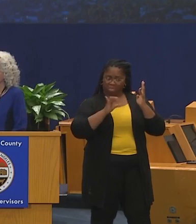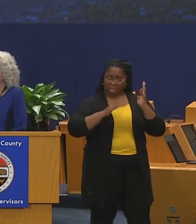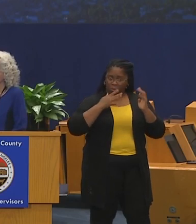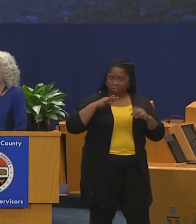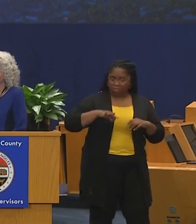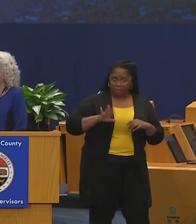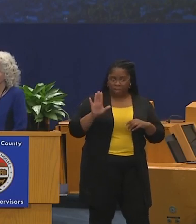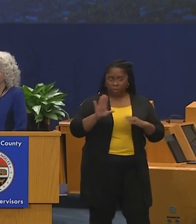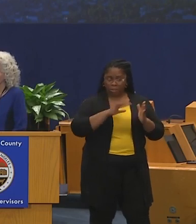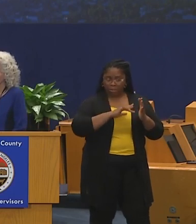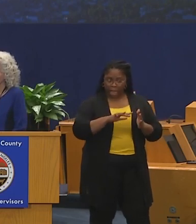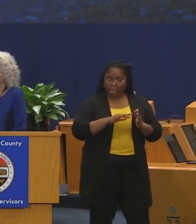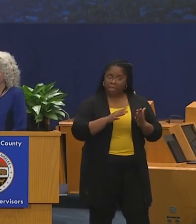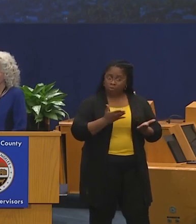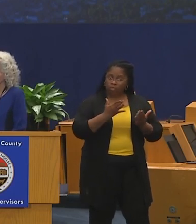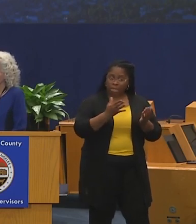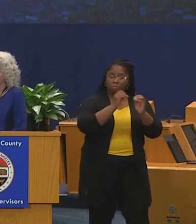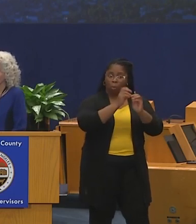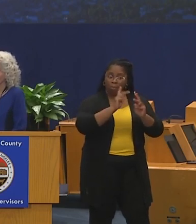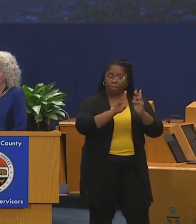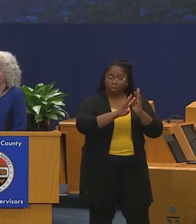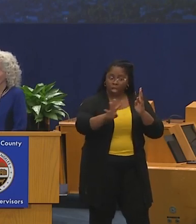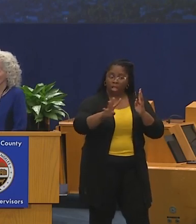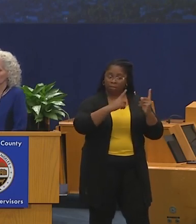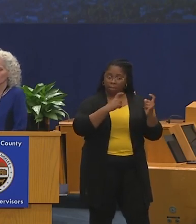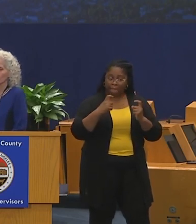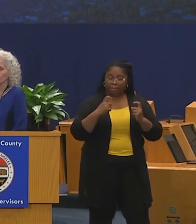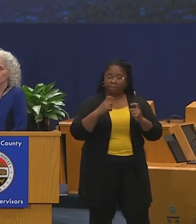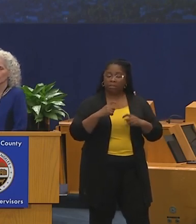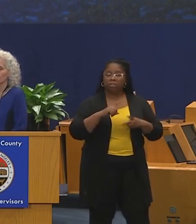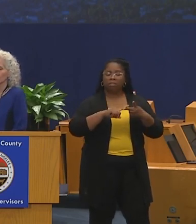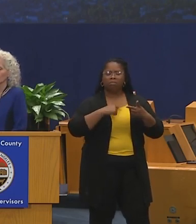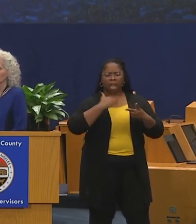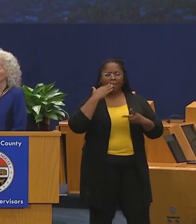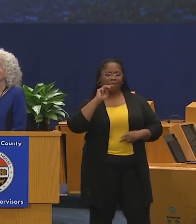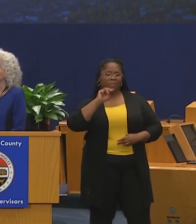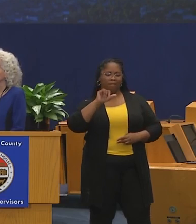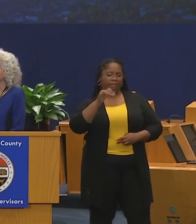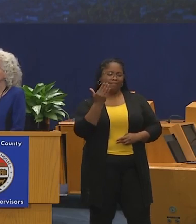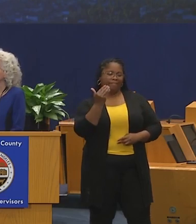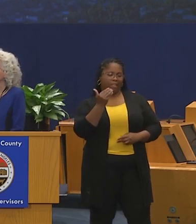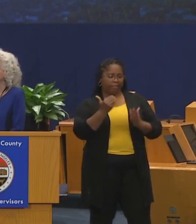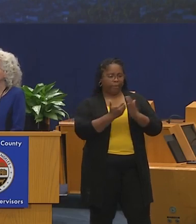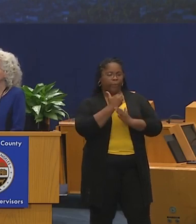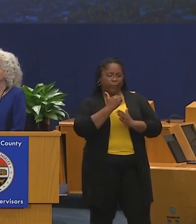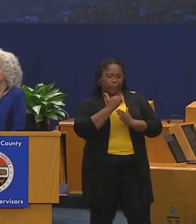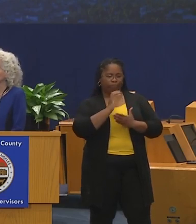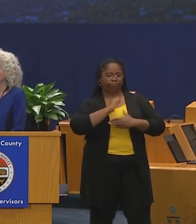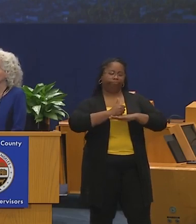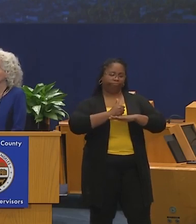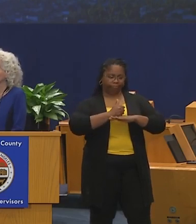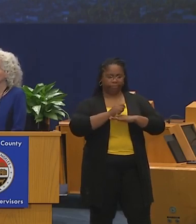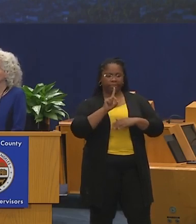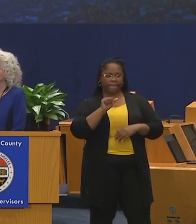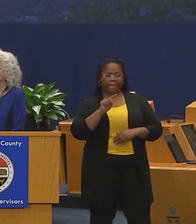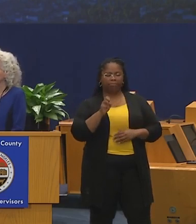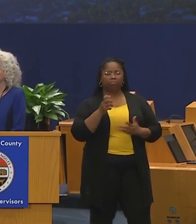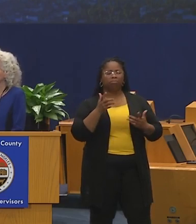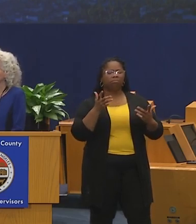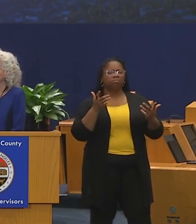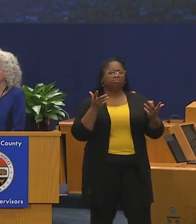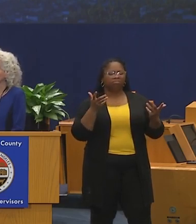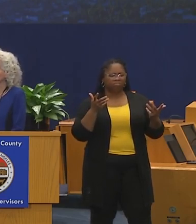Do you suggest people continue to do that? And I know May 15th is now the new date. What would have to happen so that you don't